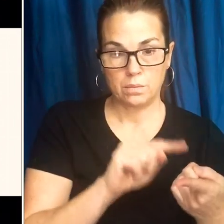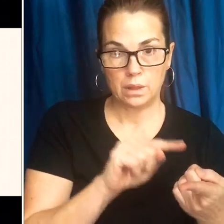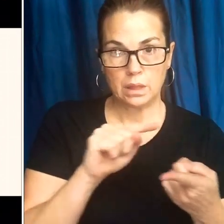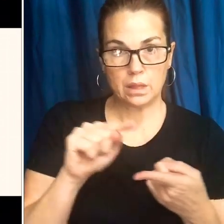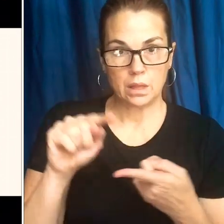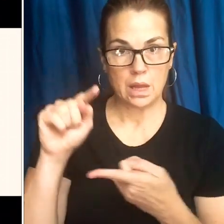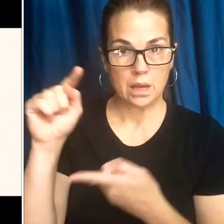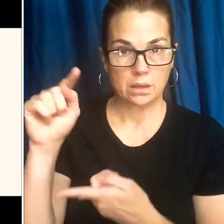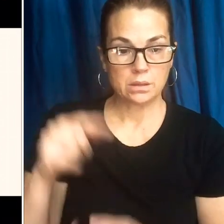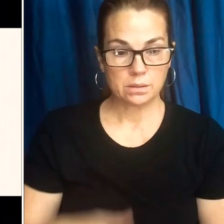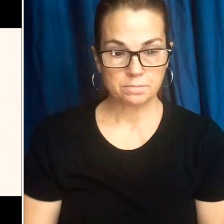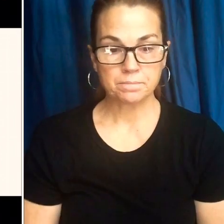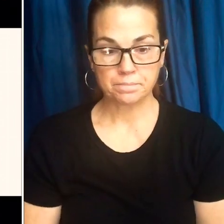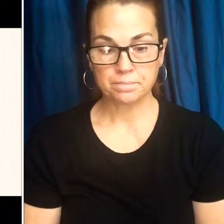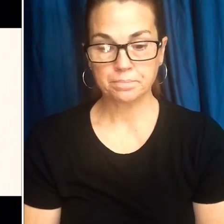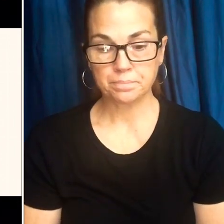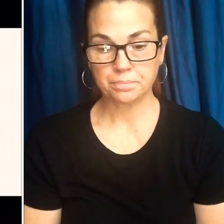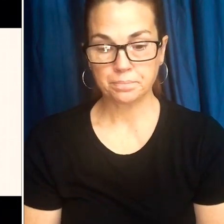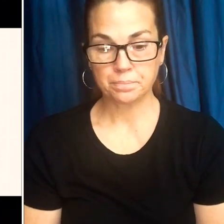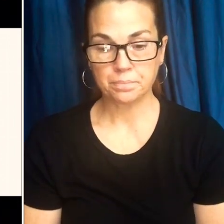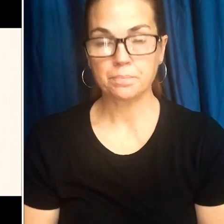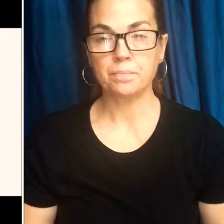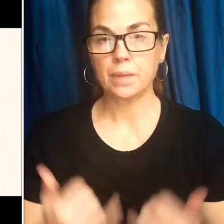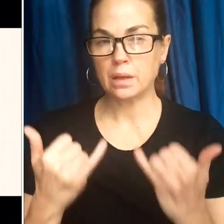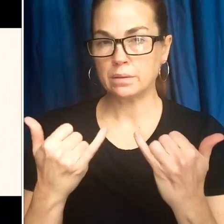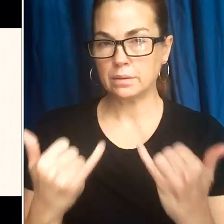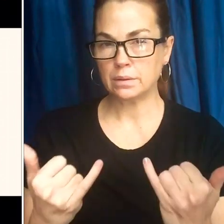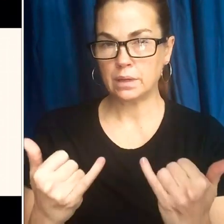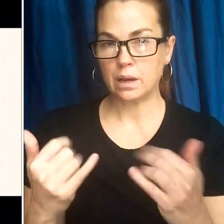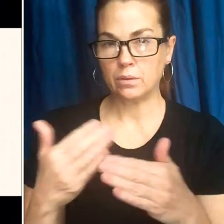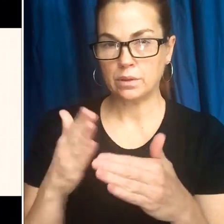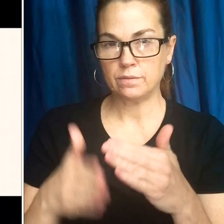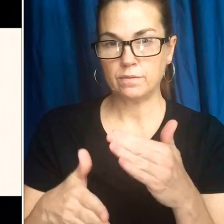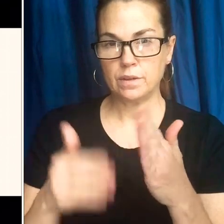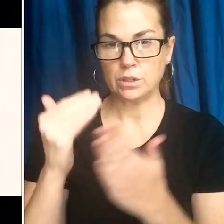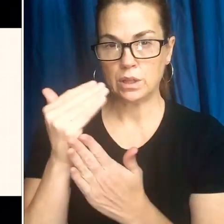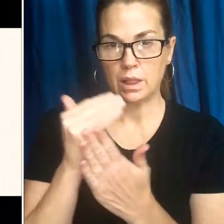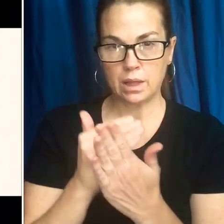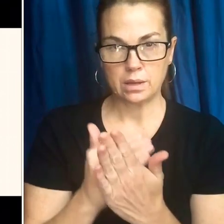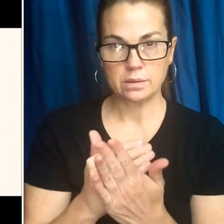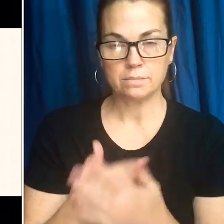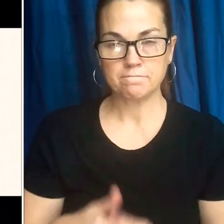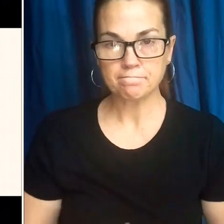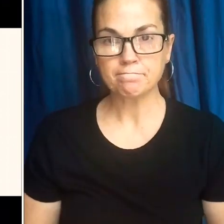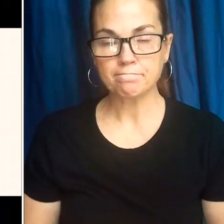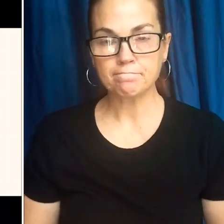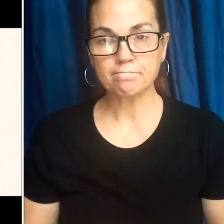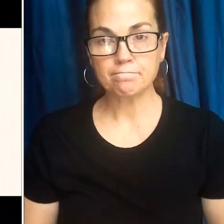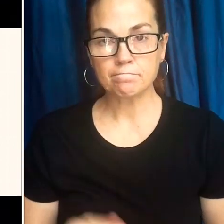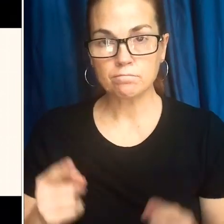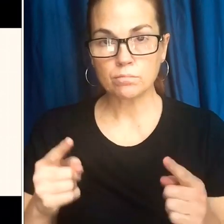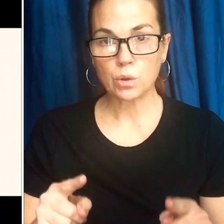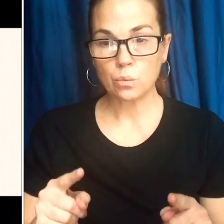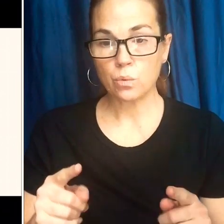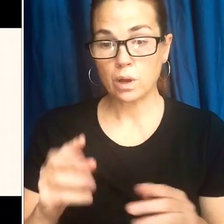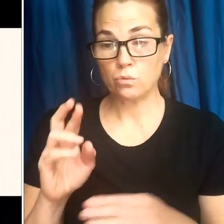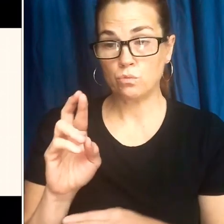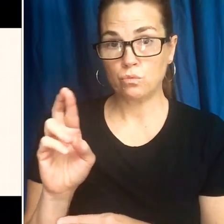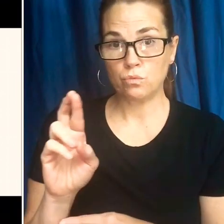When comparing rational numbers, I suggest writing them in the same form. Whether